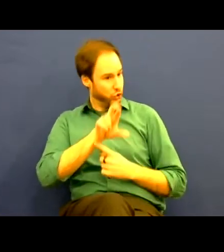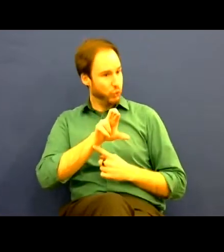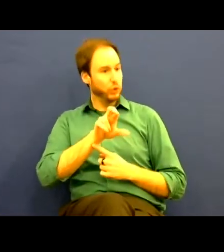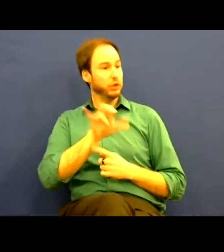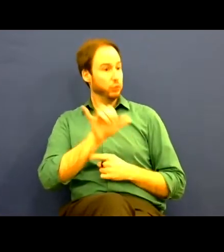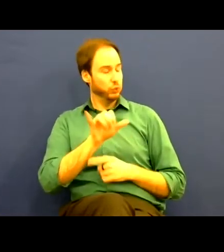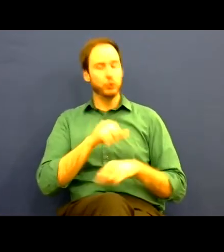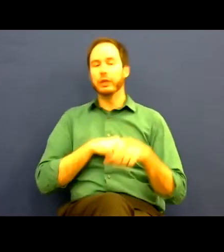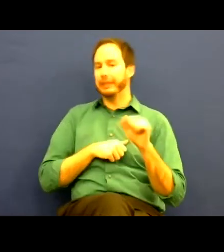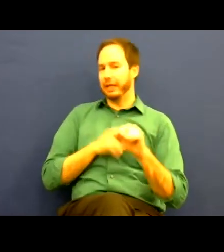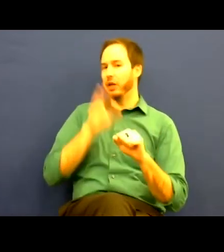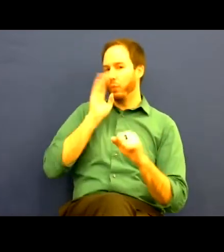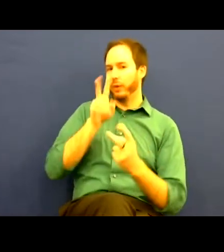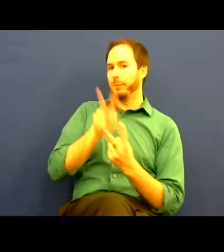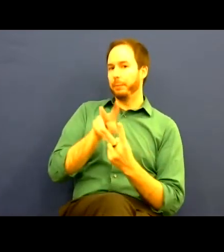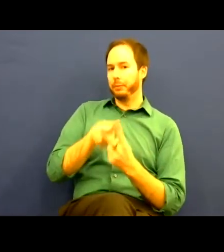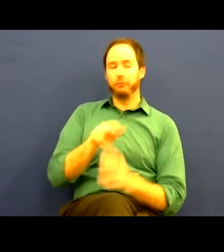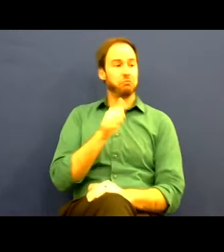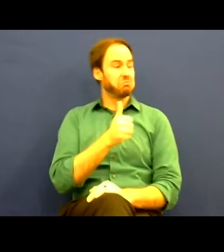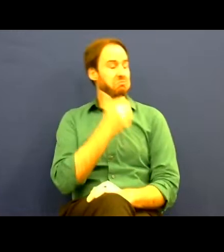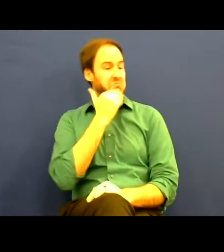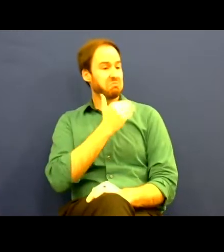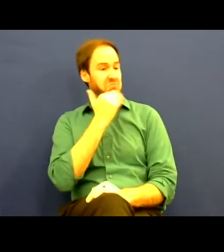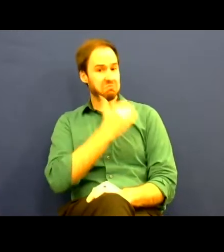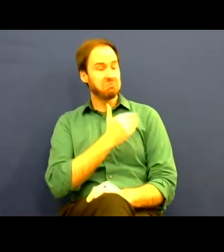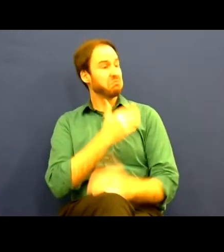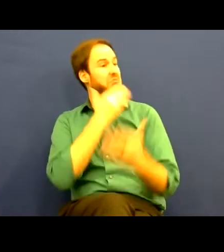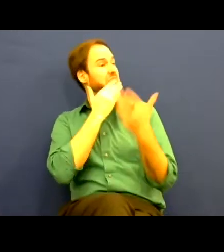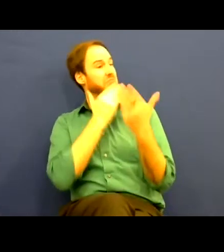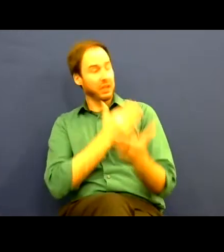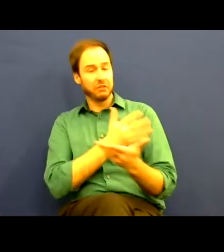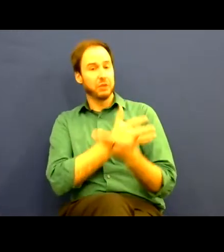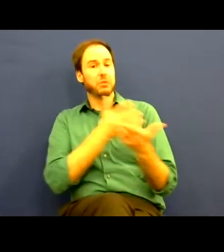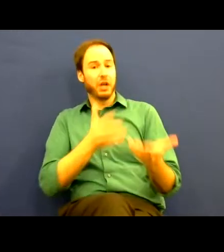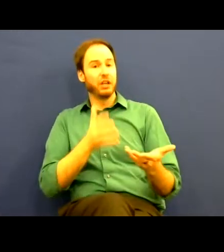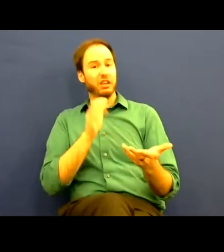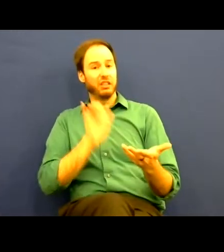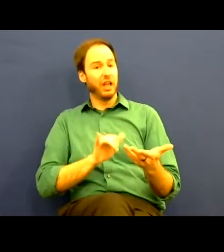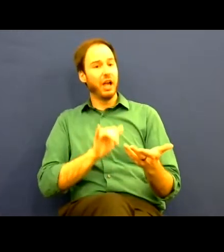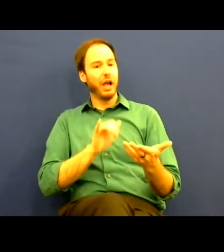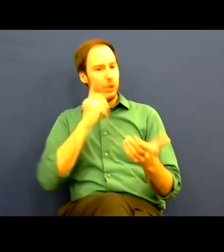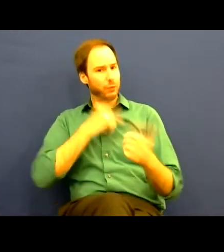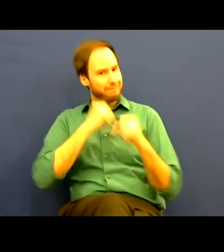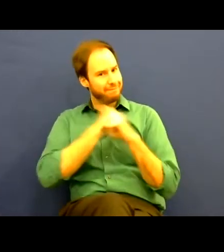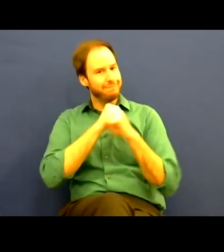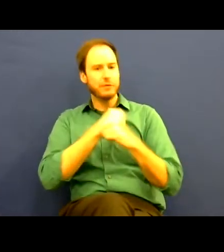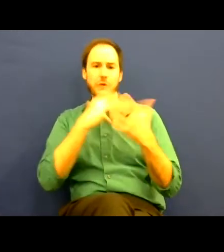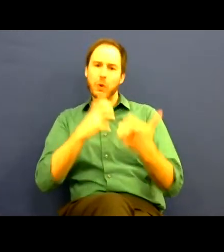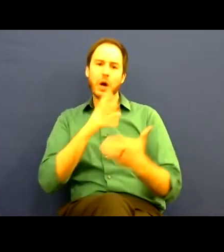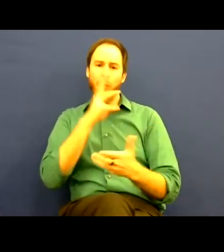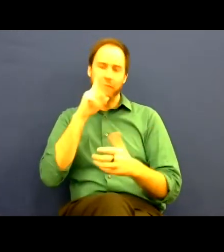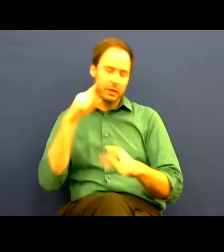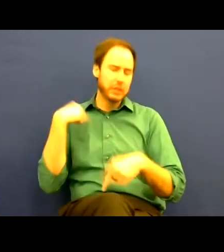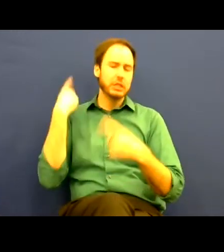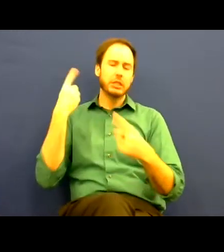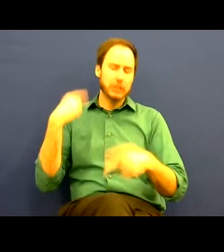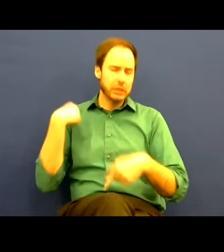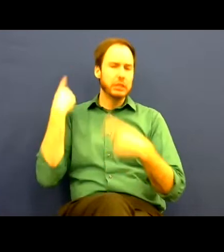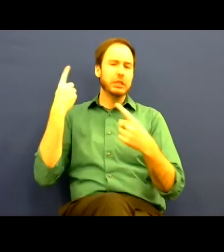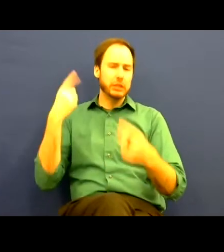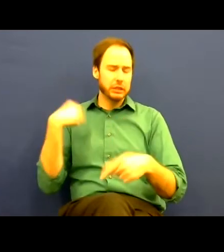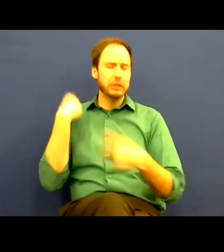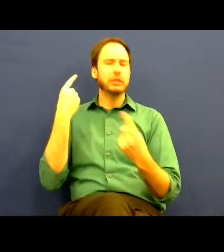the sewer as well. Okay. Yeah, so. All right, good. So good. Thank you very much. I know we've been fighting for water there for years and years and